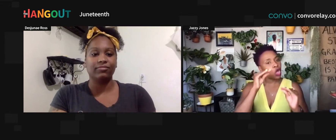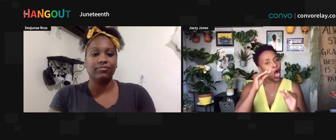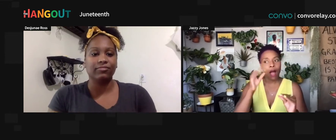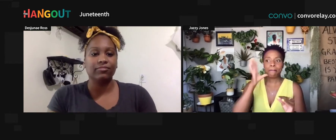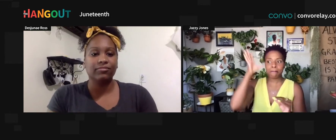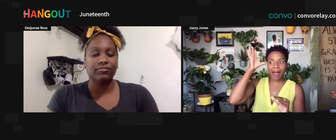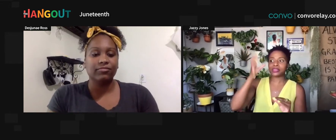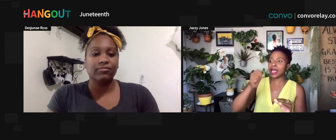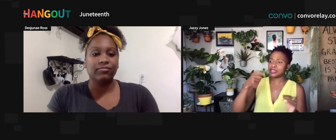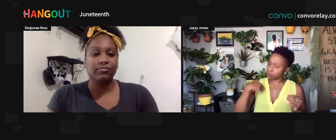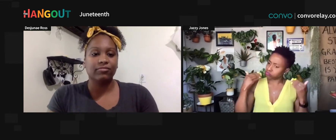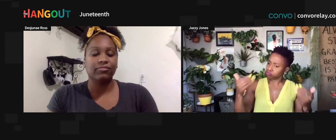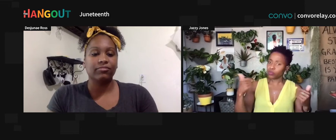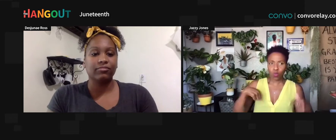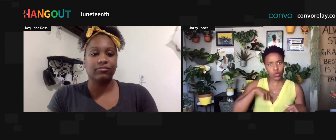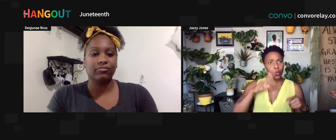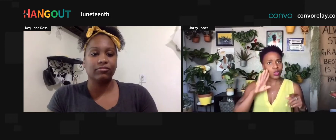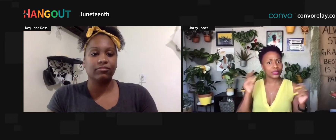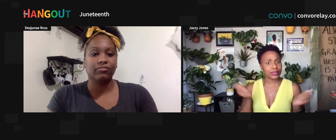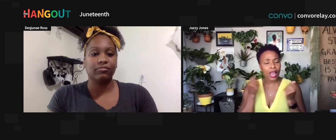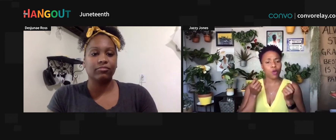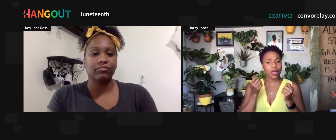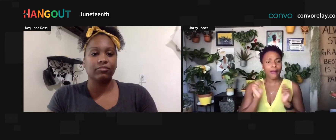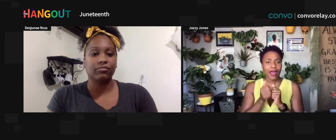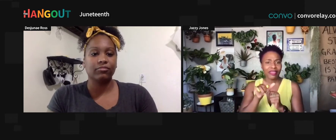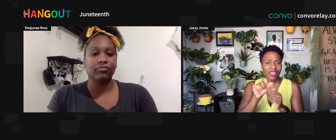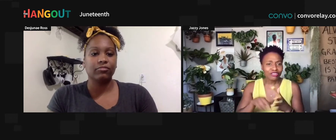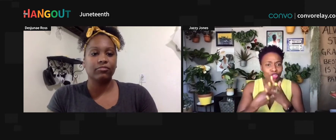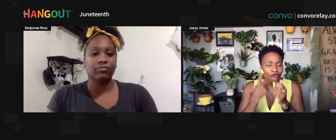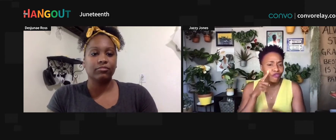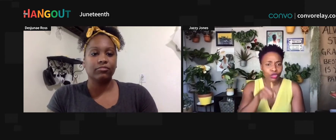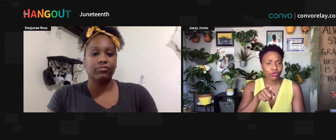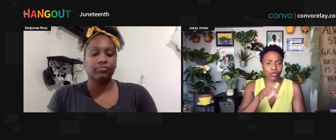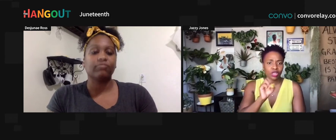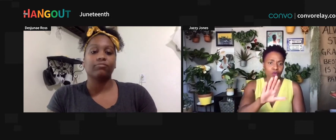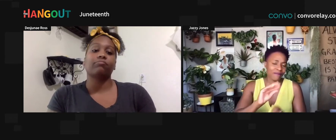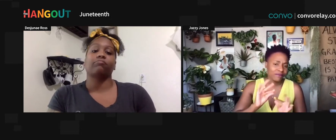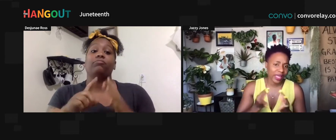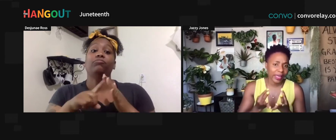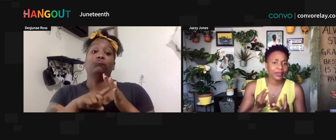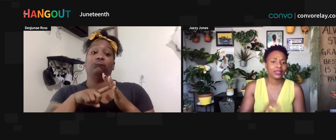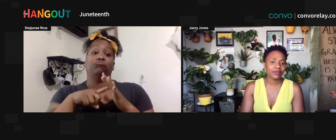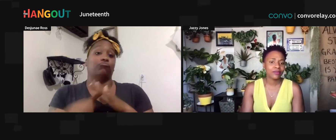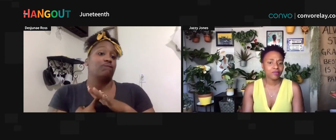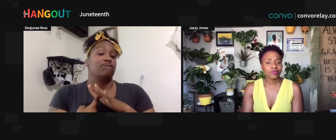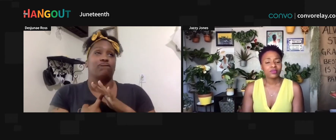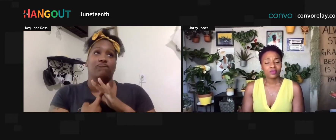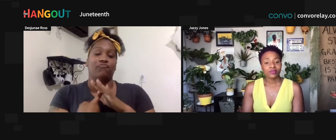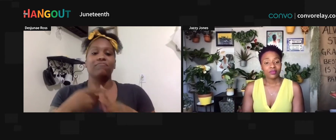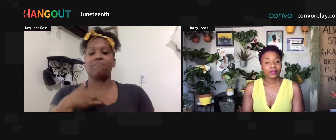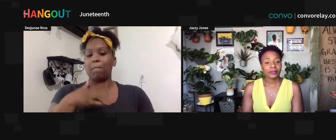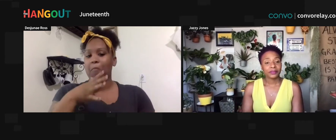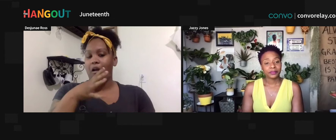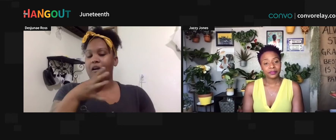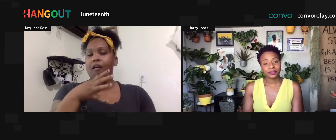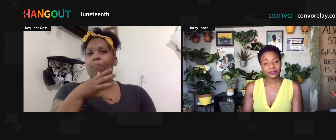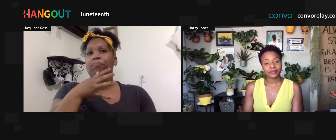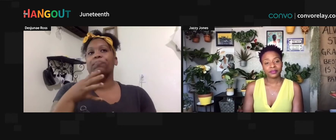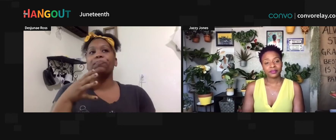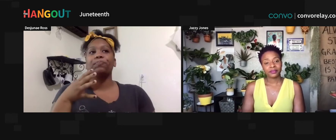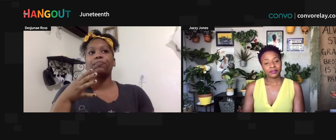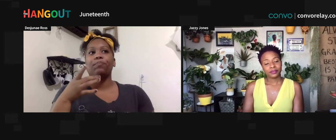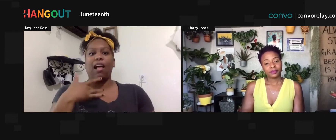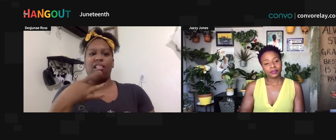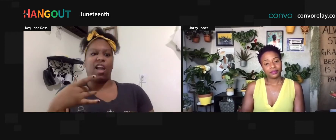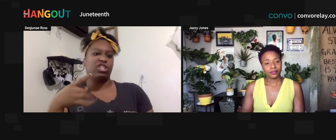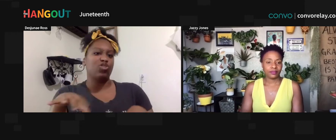or did your family do something? Was there a tradition? Who told you that you needed to celebrate and acknowledge Juneteenth? What did that look